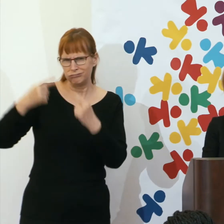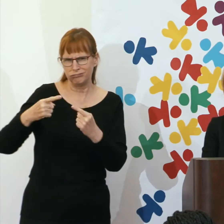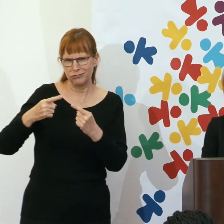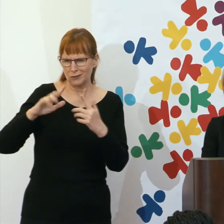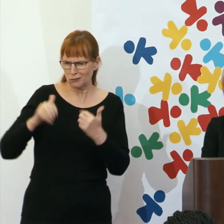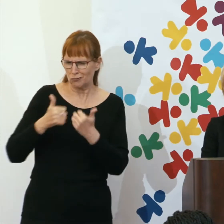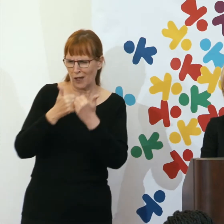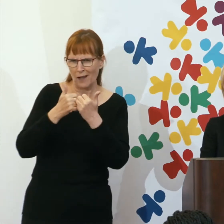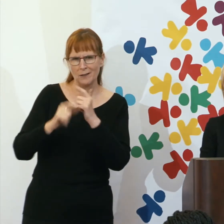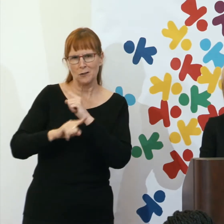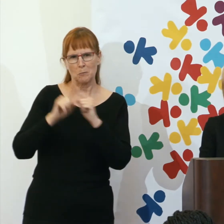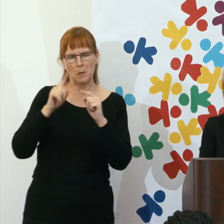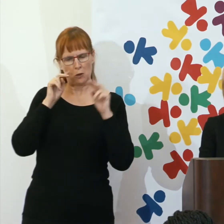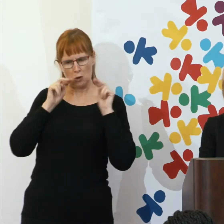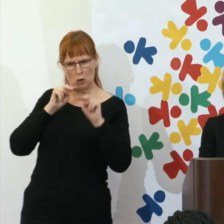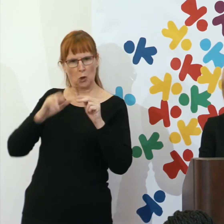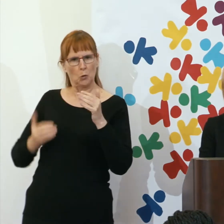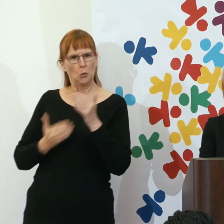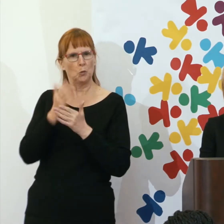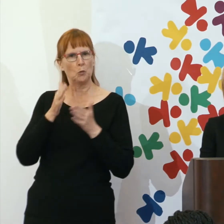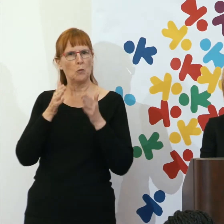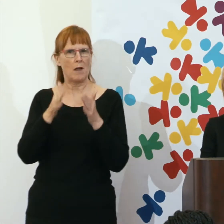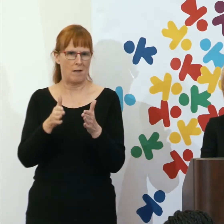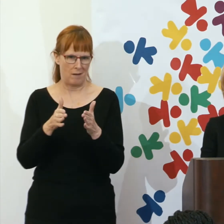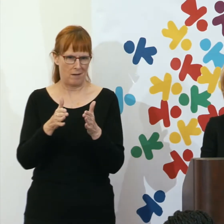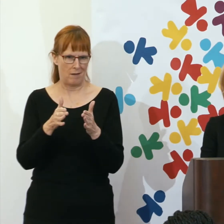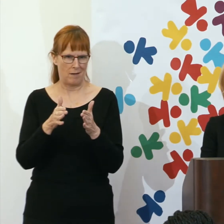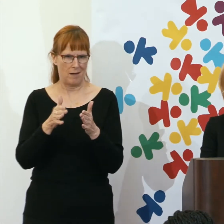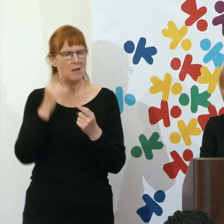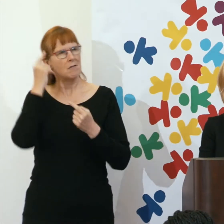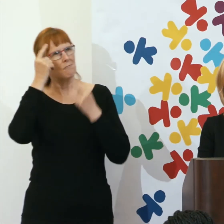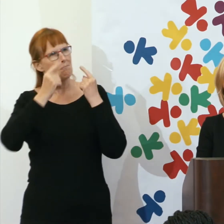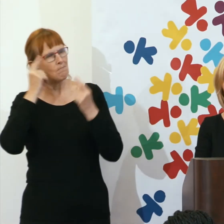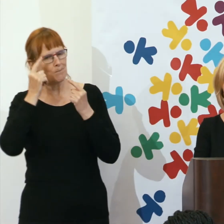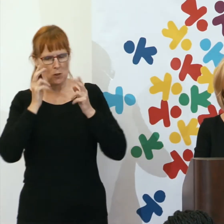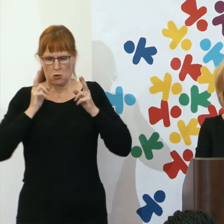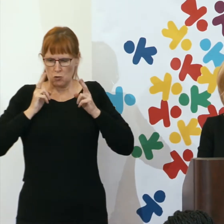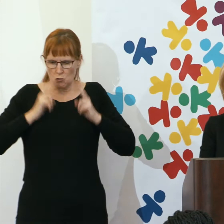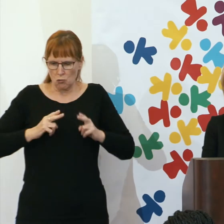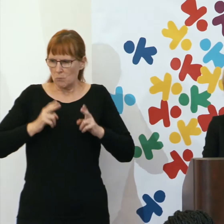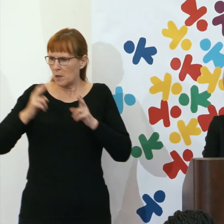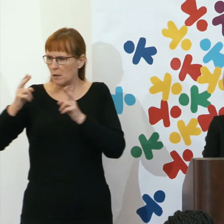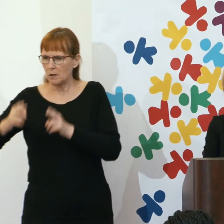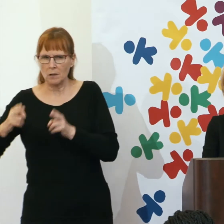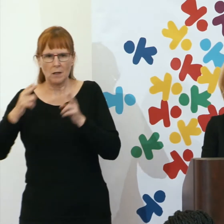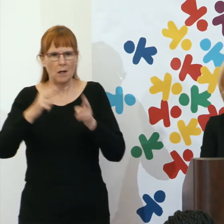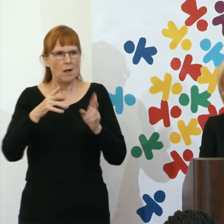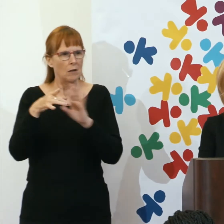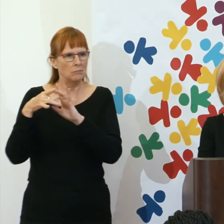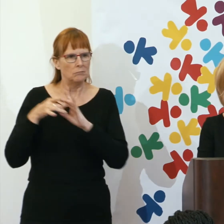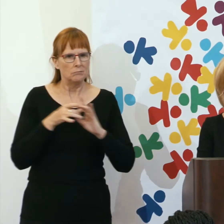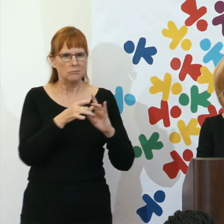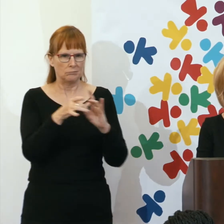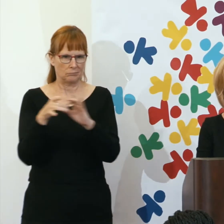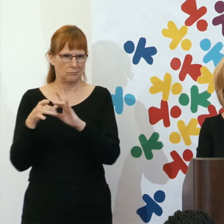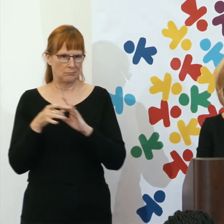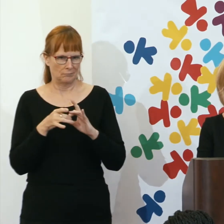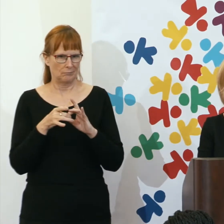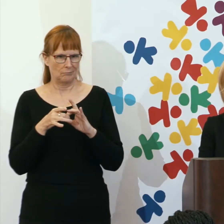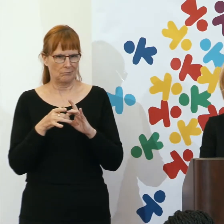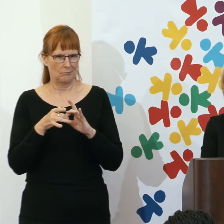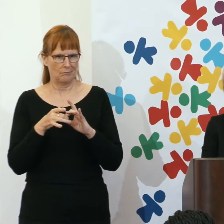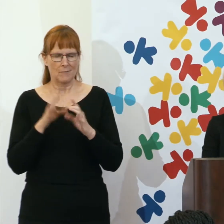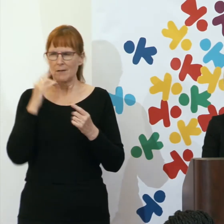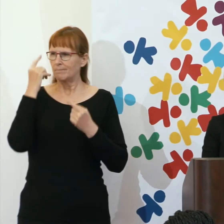lens of human connection, or the lack thereof. In particular, I'm looking forward to the innovation